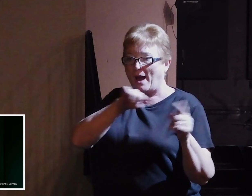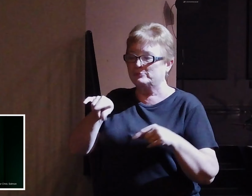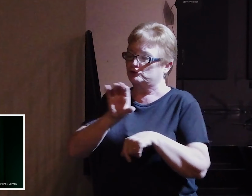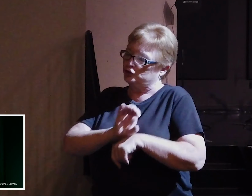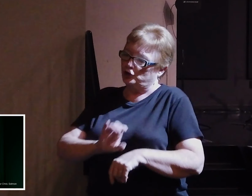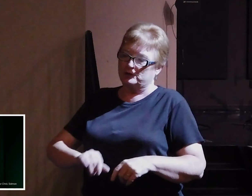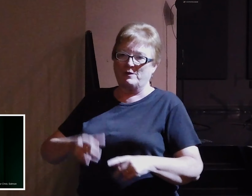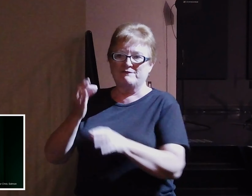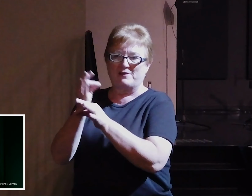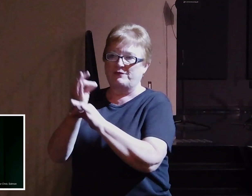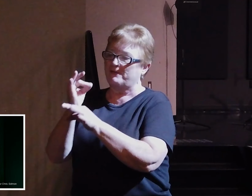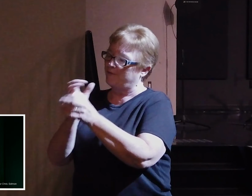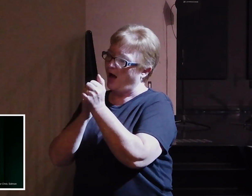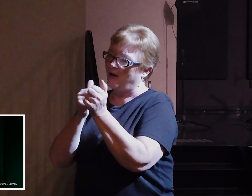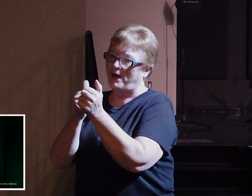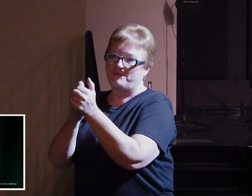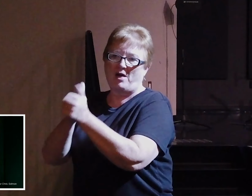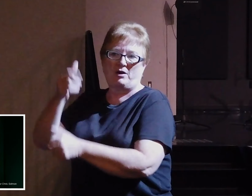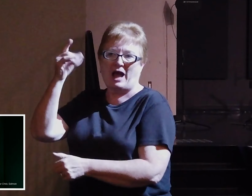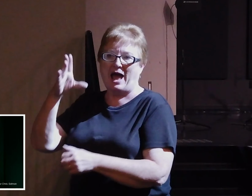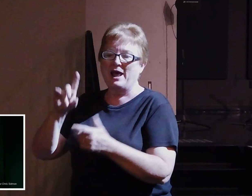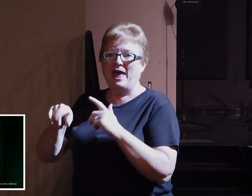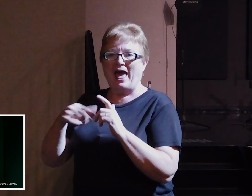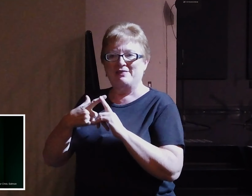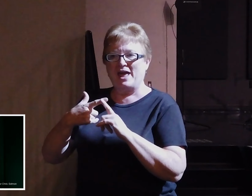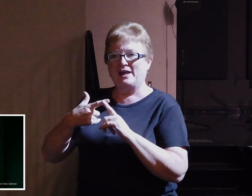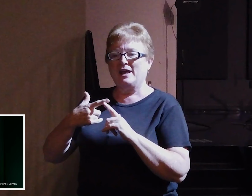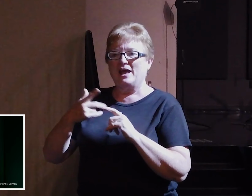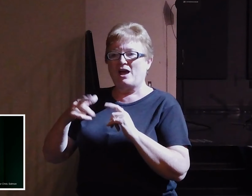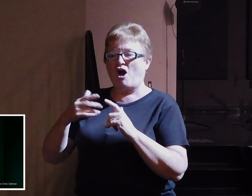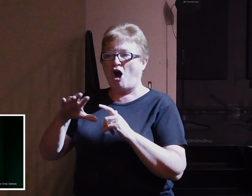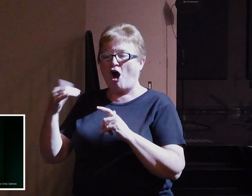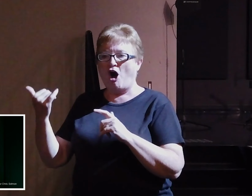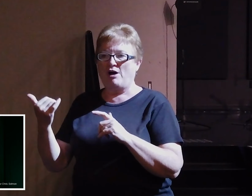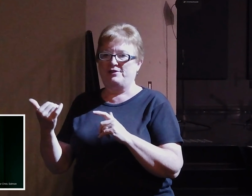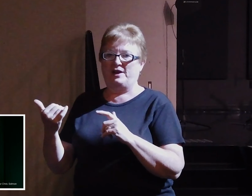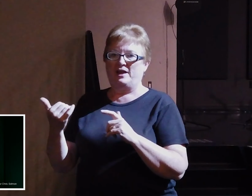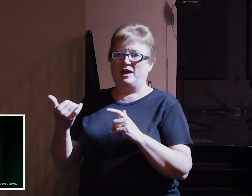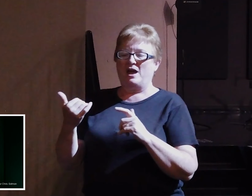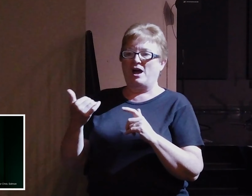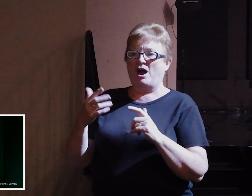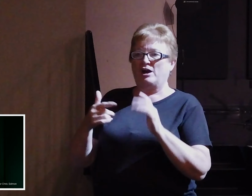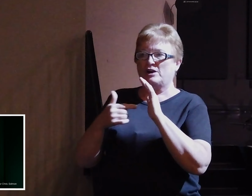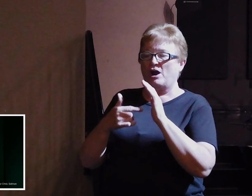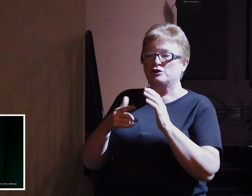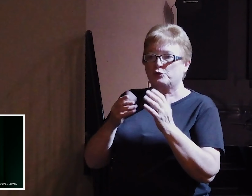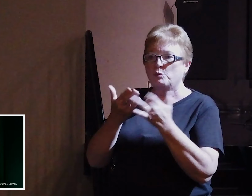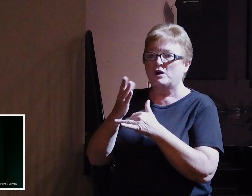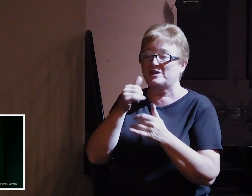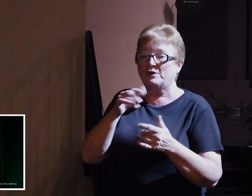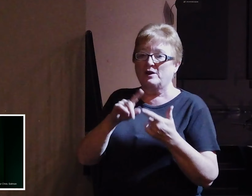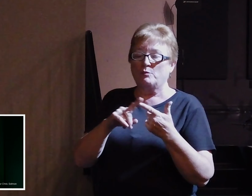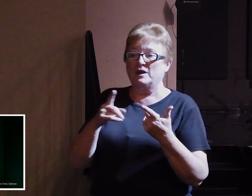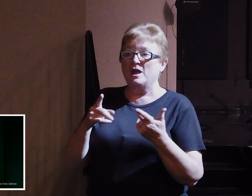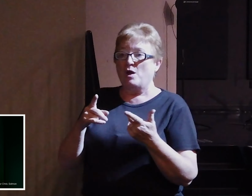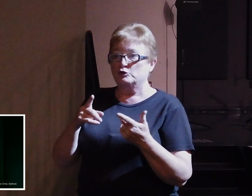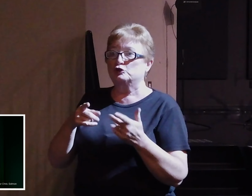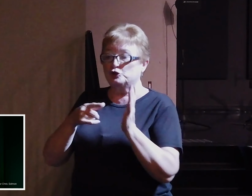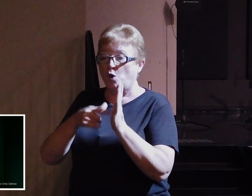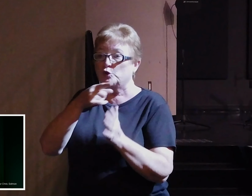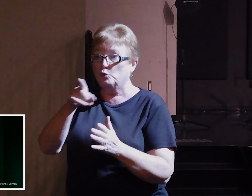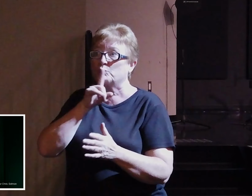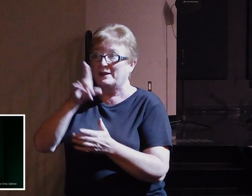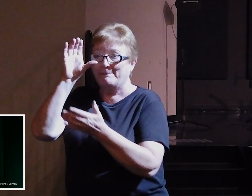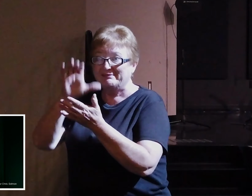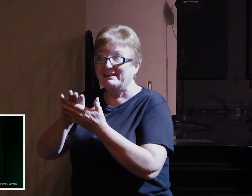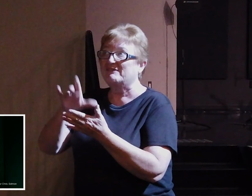You're not just standing up for Jesus because everybody's behind you, and you're benefiting financially, and it makes your family happy. It shows that you truly believe